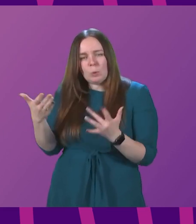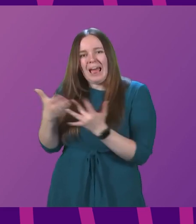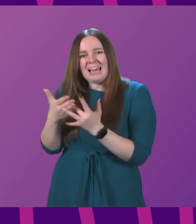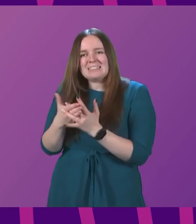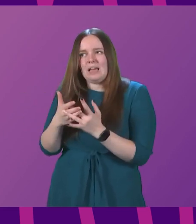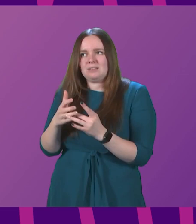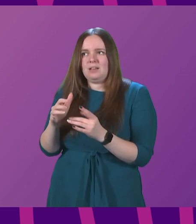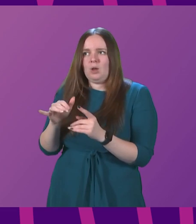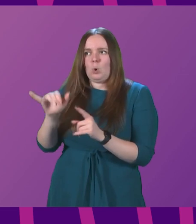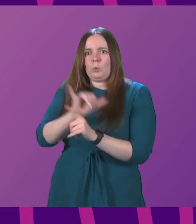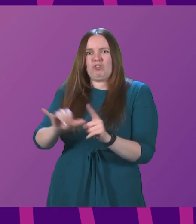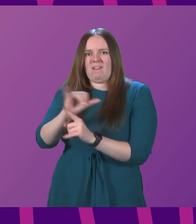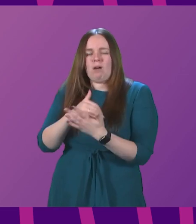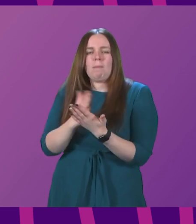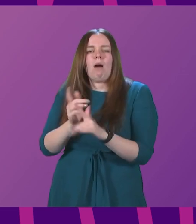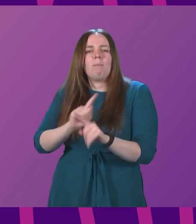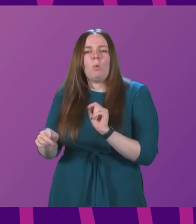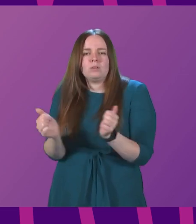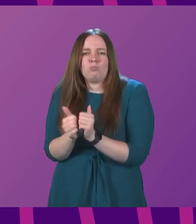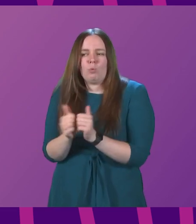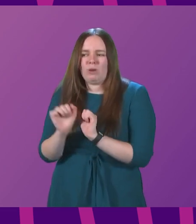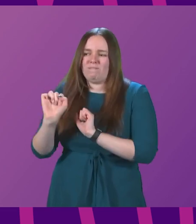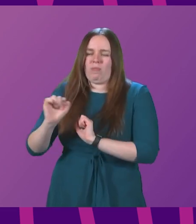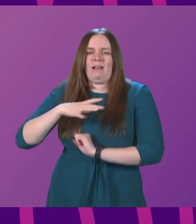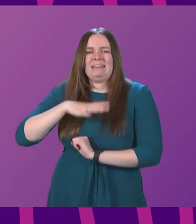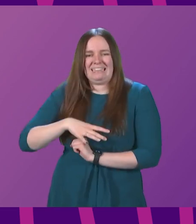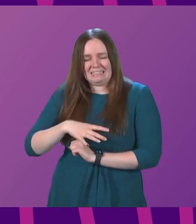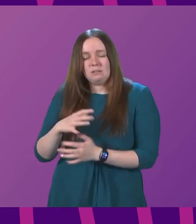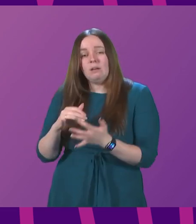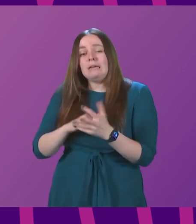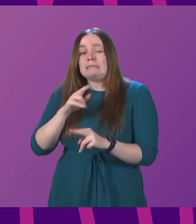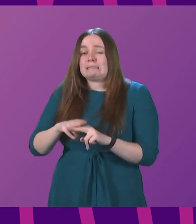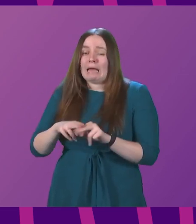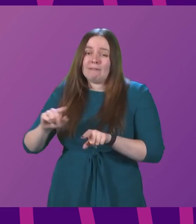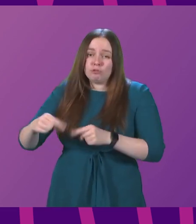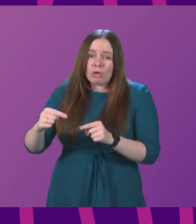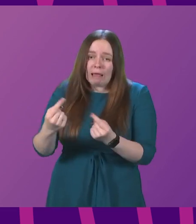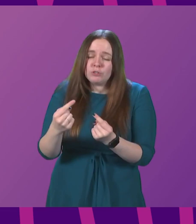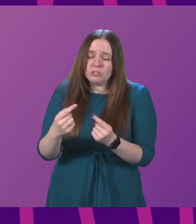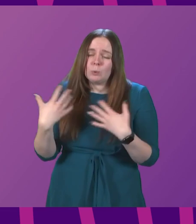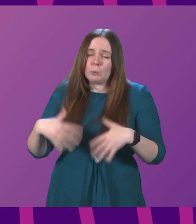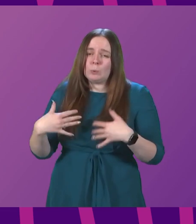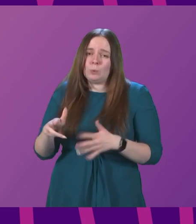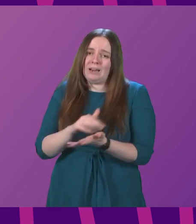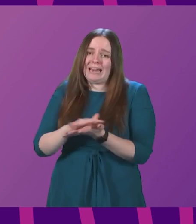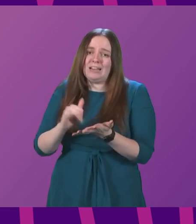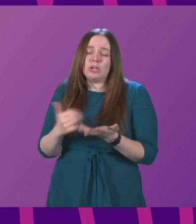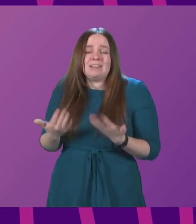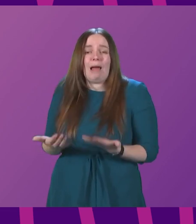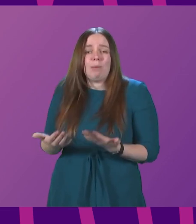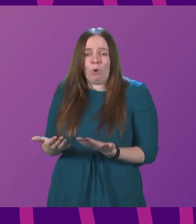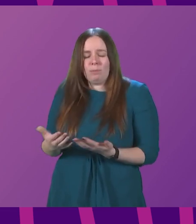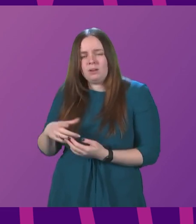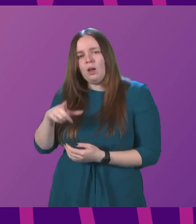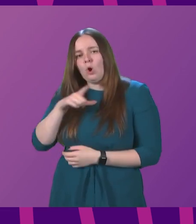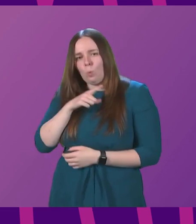part of the NHS that is most appropriate for their needs. Staffing pressures are acute on the NHS just now, partly